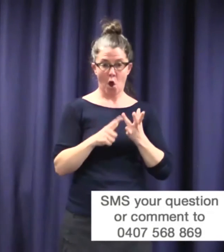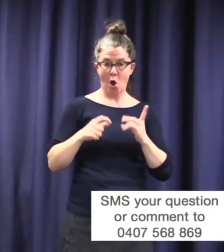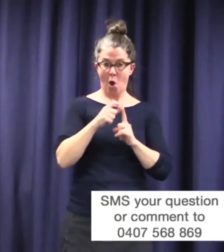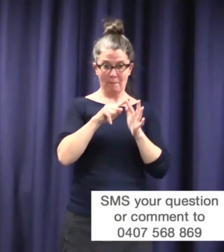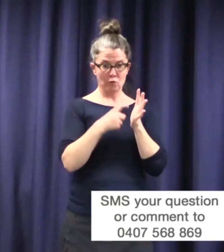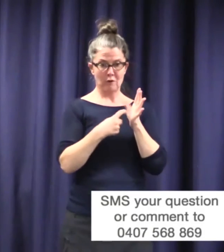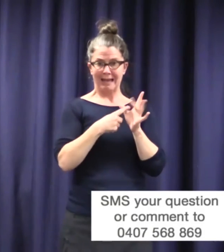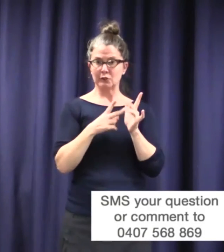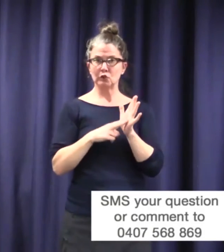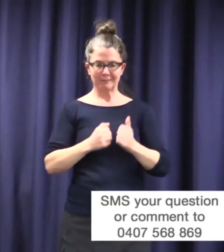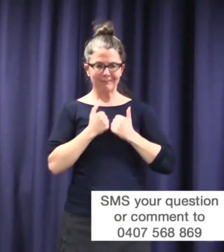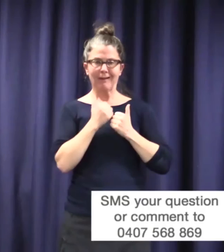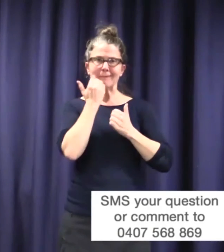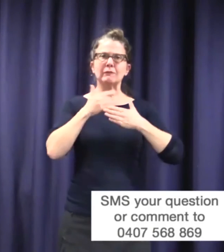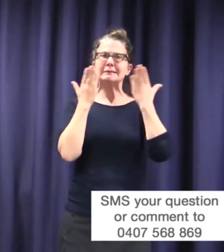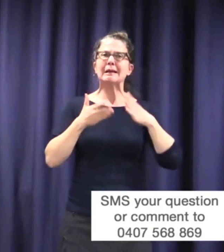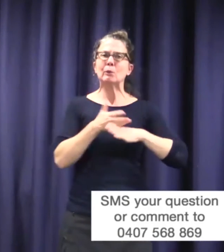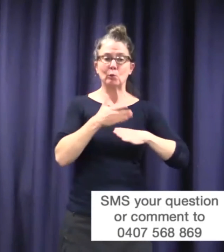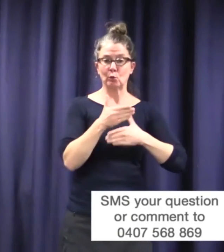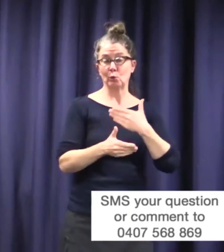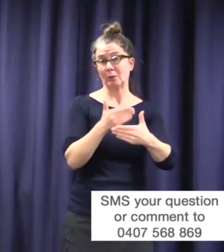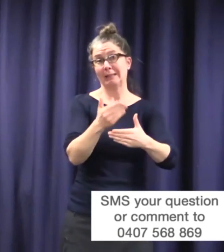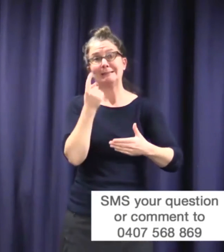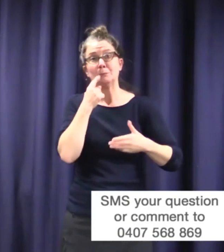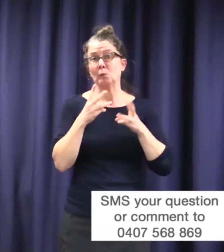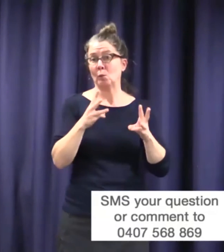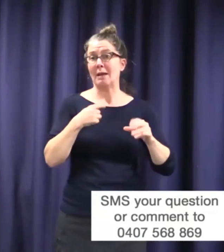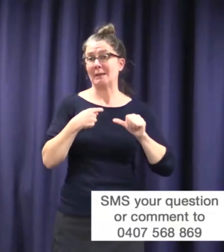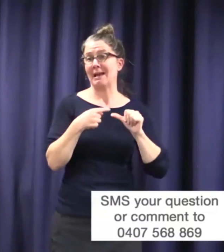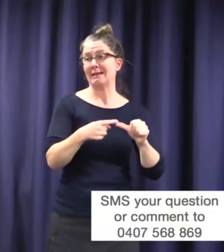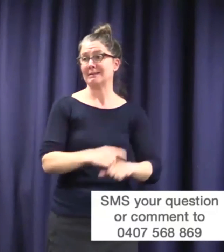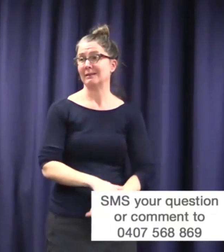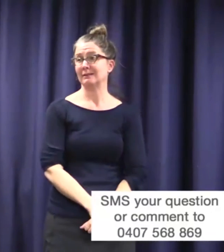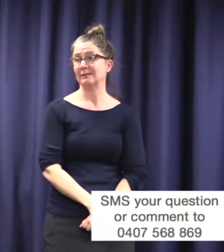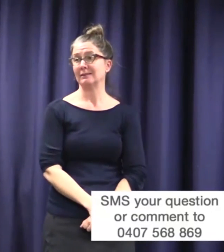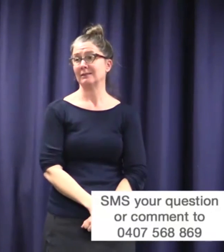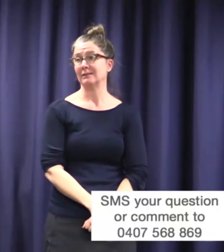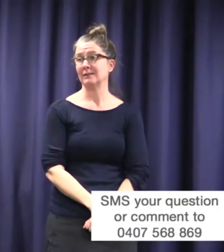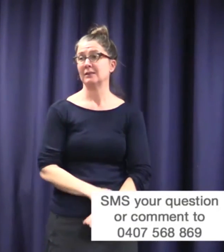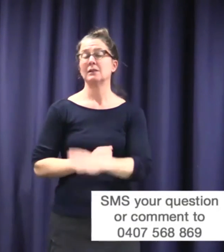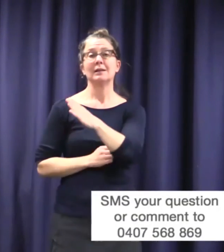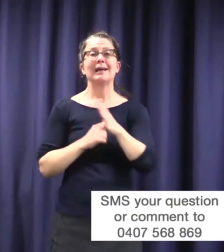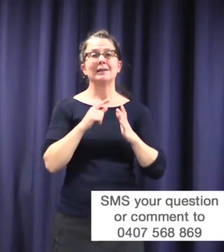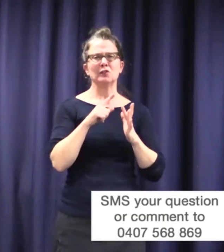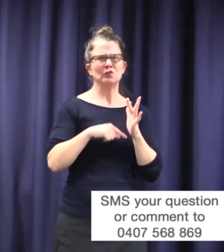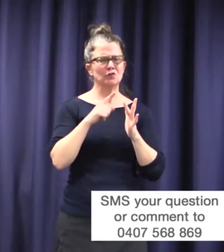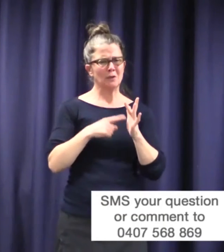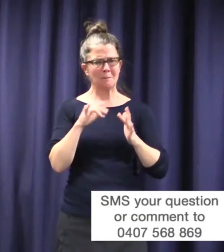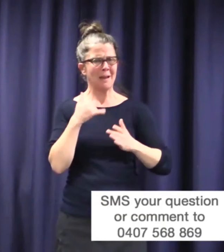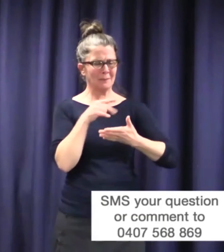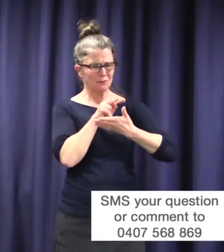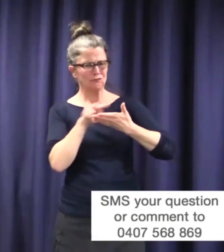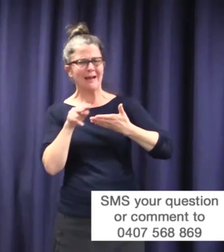of NABS and NICS services. It's probably the simplest way. I might have read that out a little bit incorrectly. Sorry, Keri, okay. Just